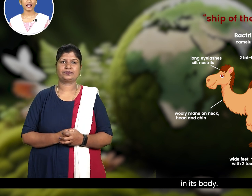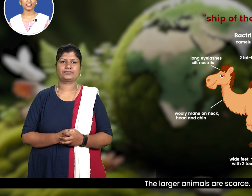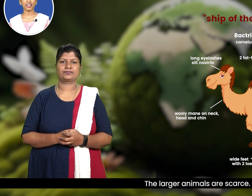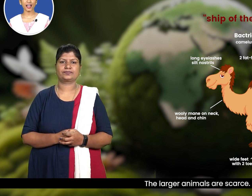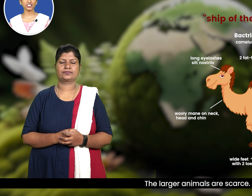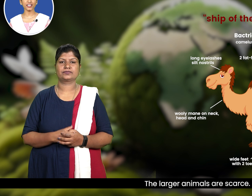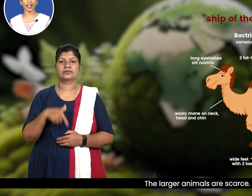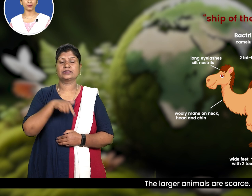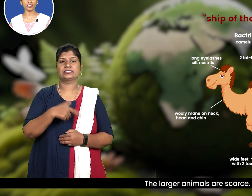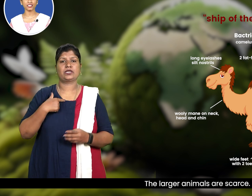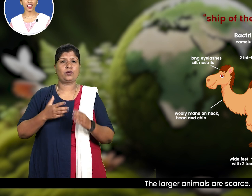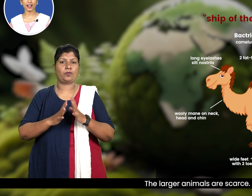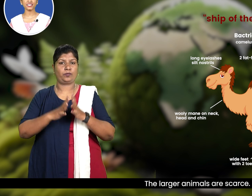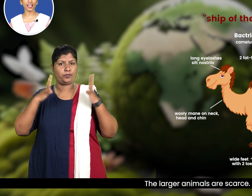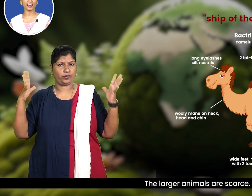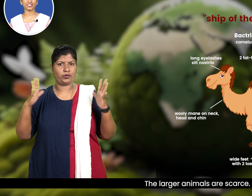The larger animals are scarce.